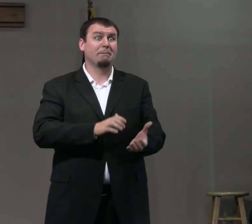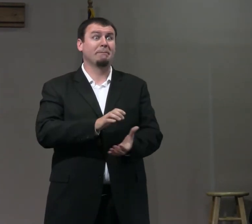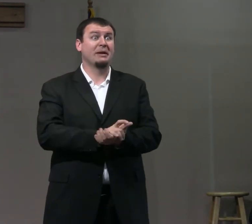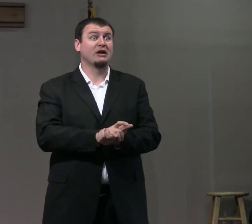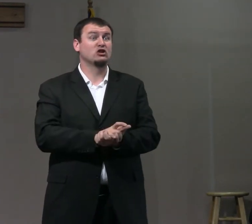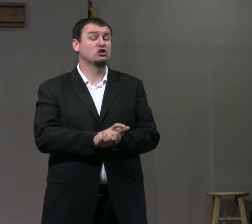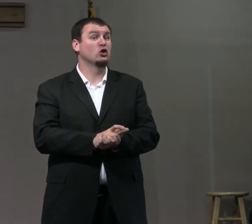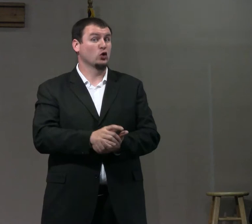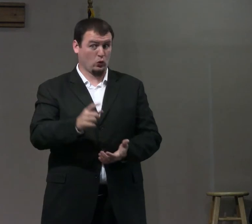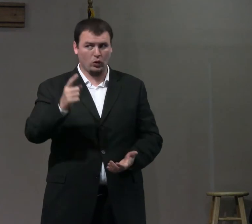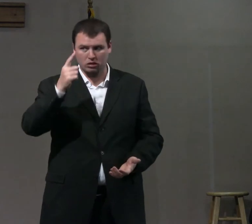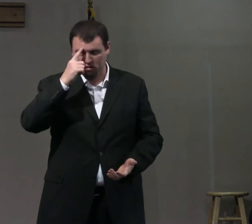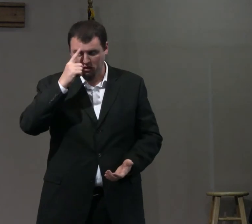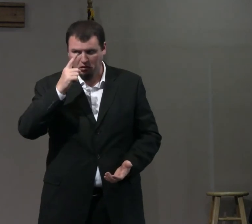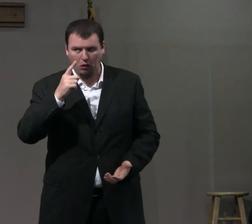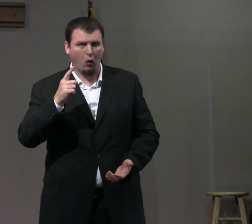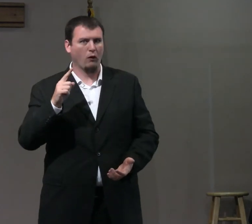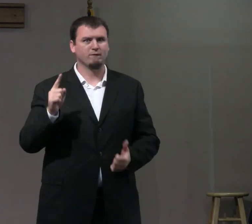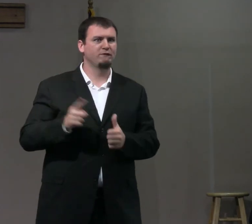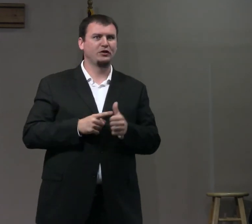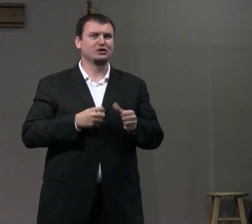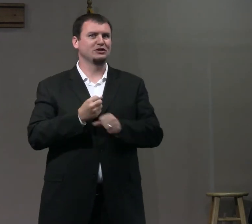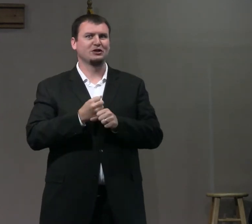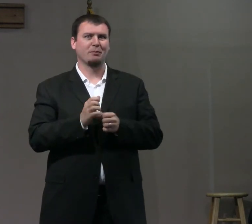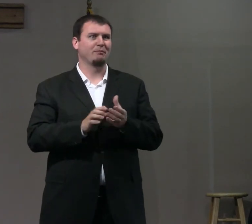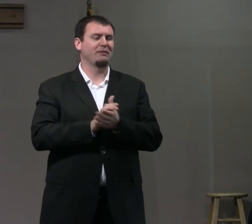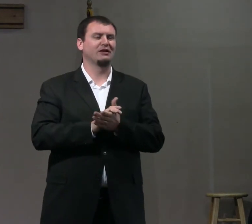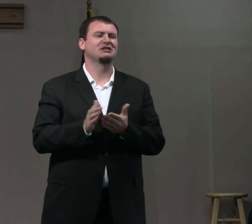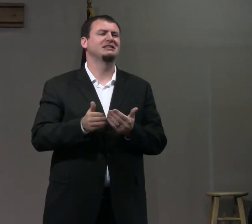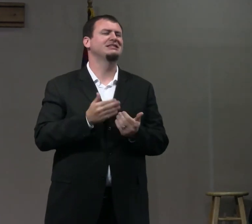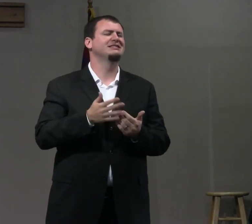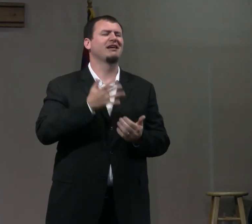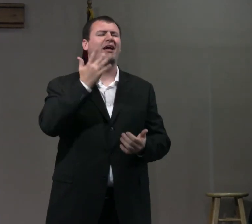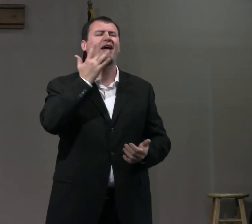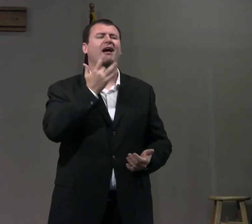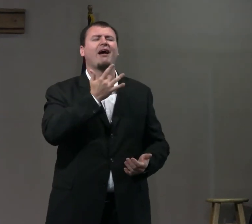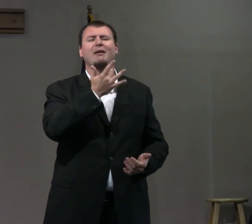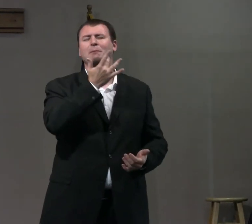In our first year of marriage, I think the first year of marriage is beautiful.